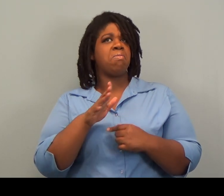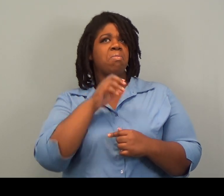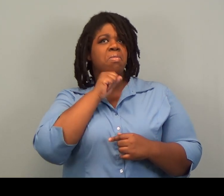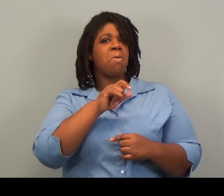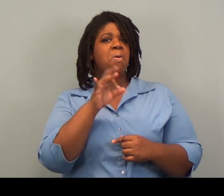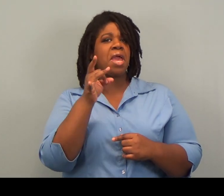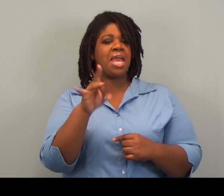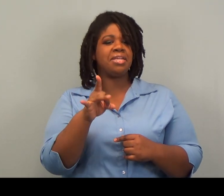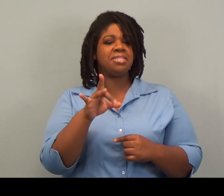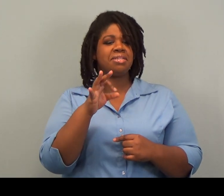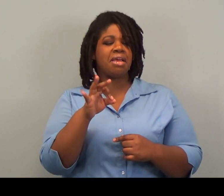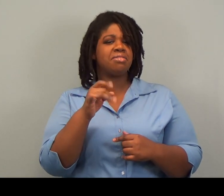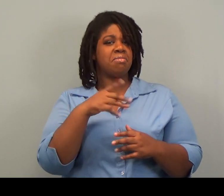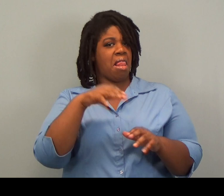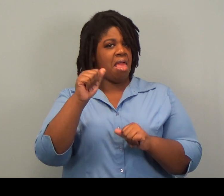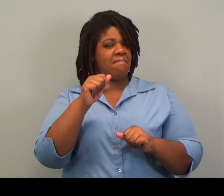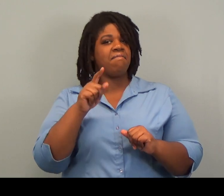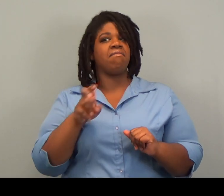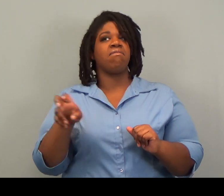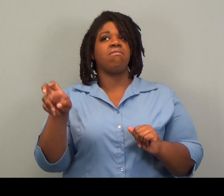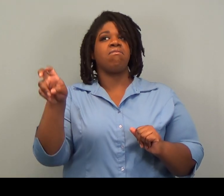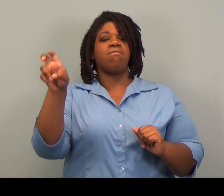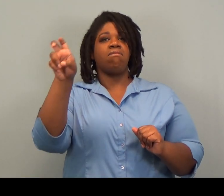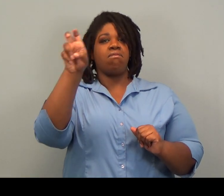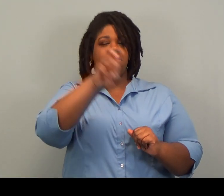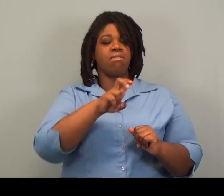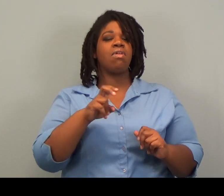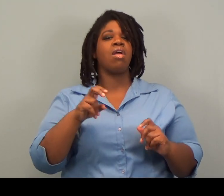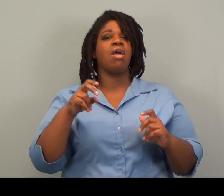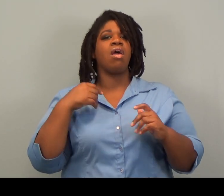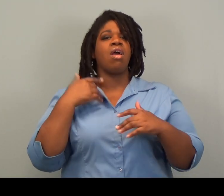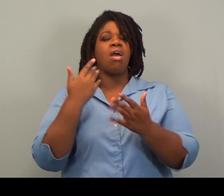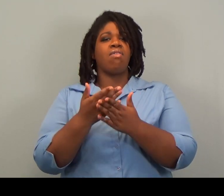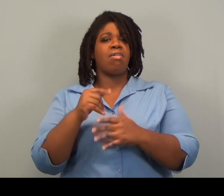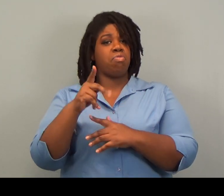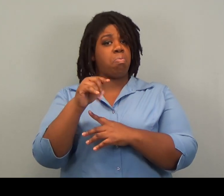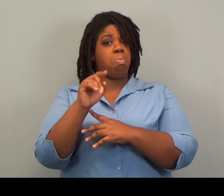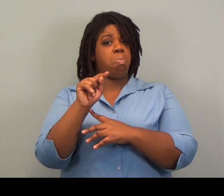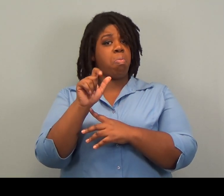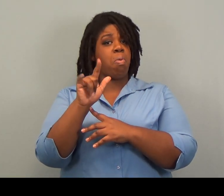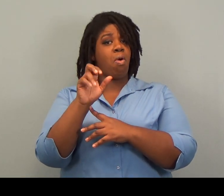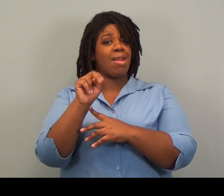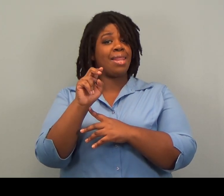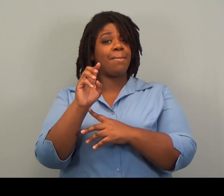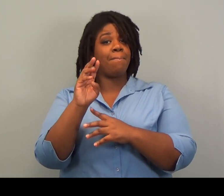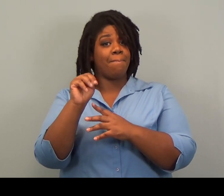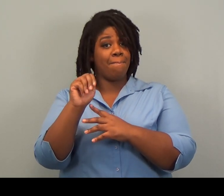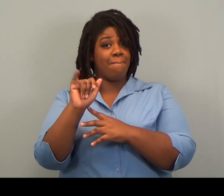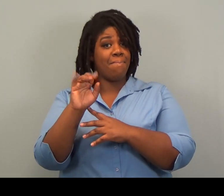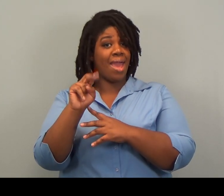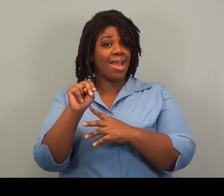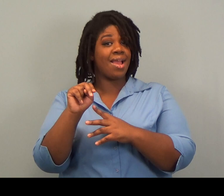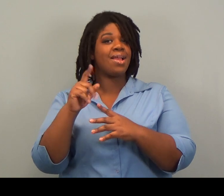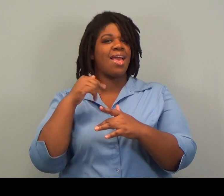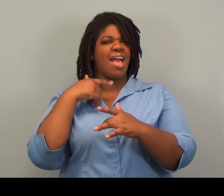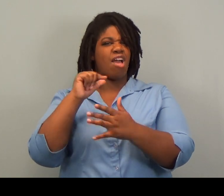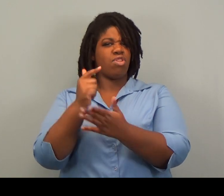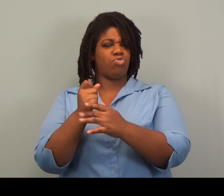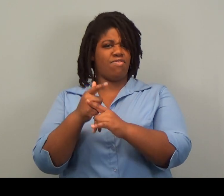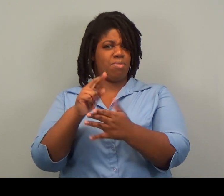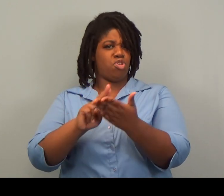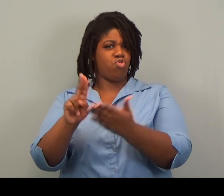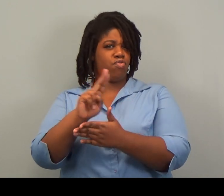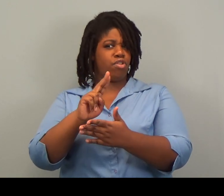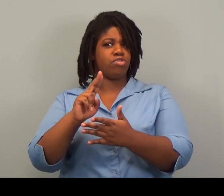left, started doing some traveling, ended up in Portland, Maine, graduated from the University of Maine Augusta in Mental Health and